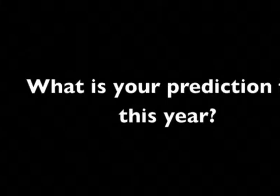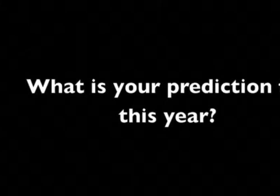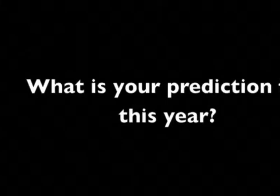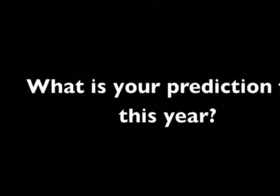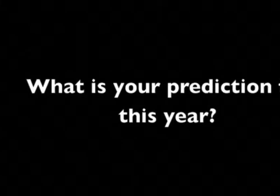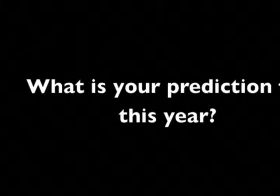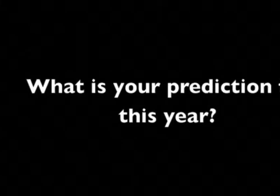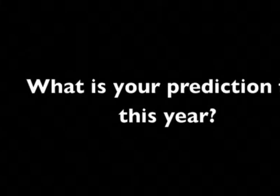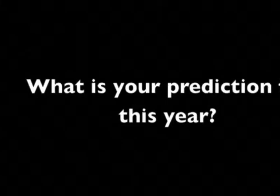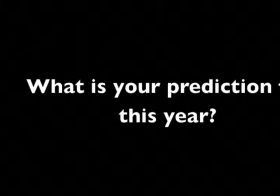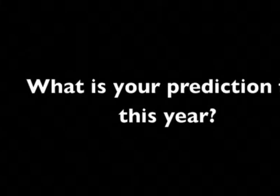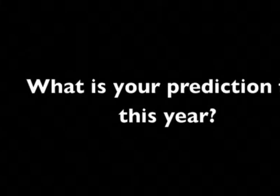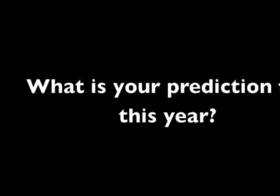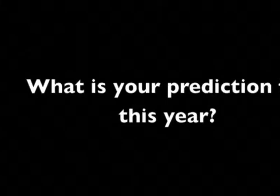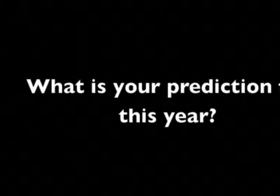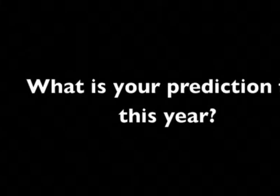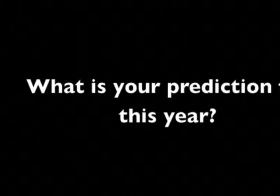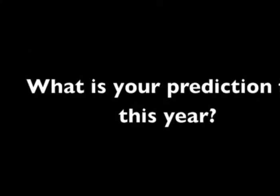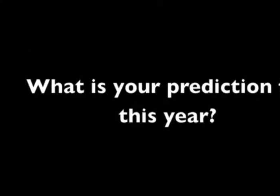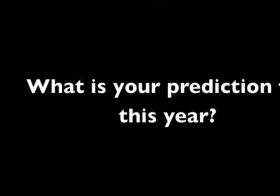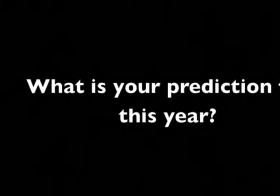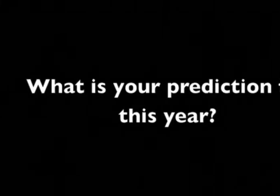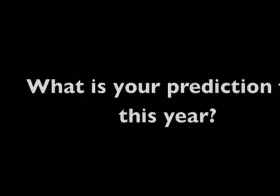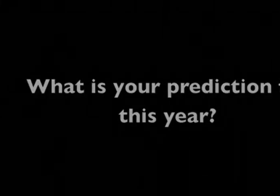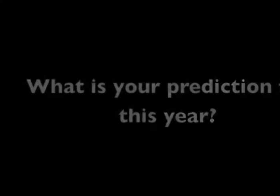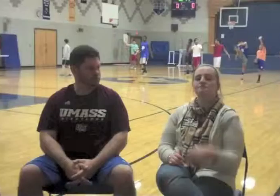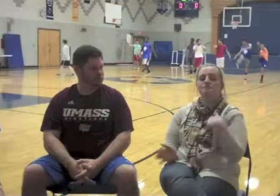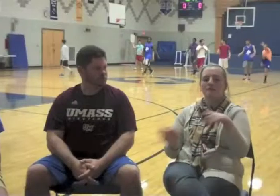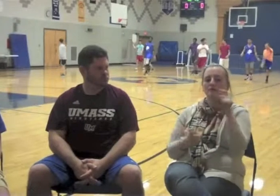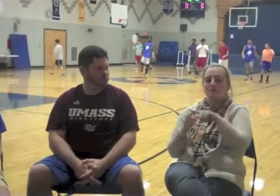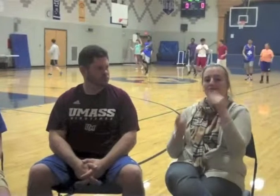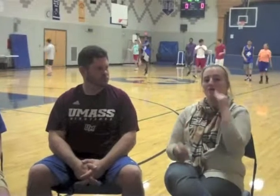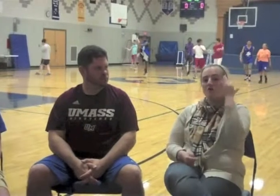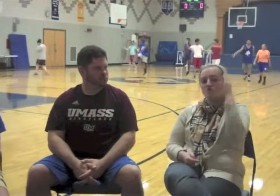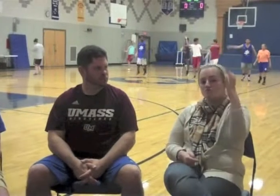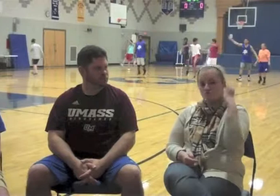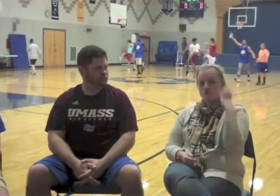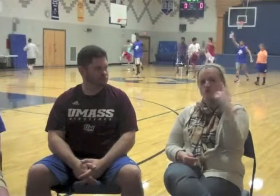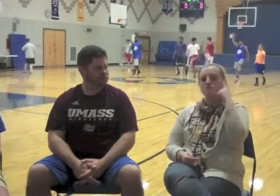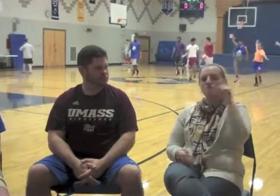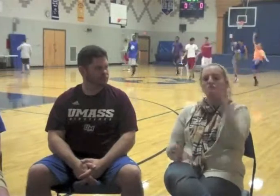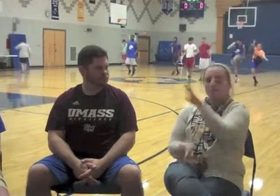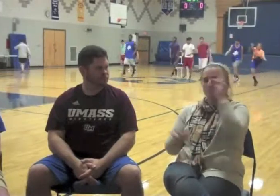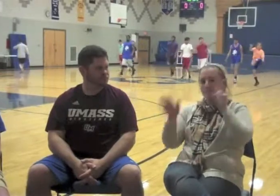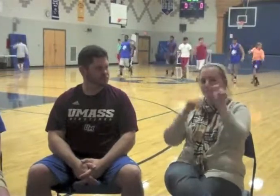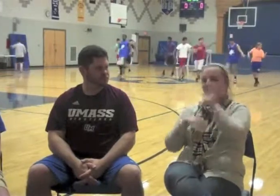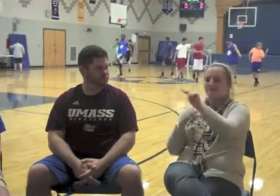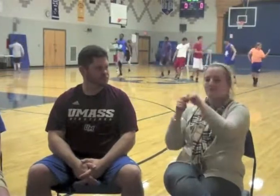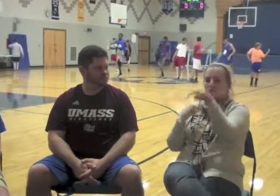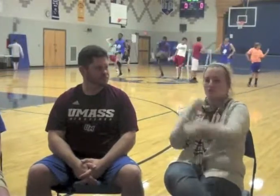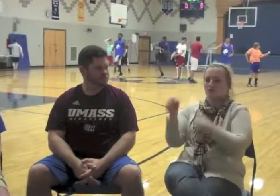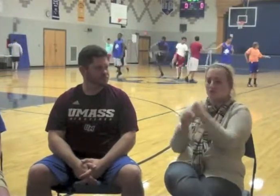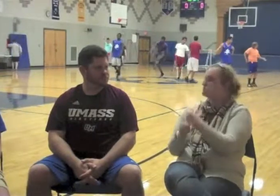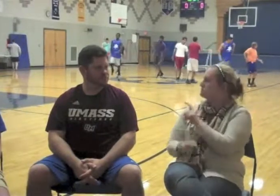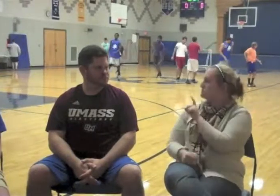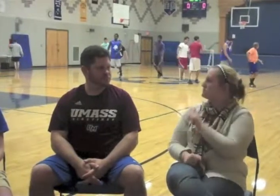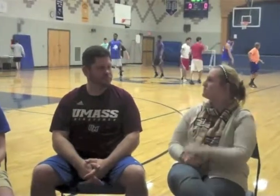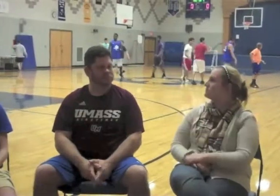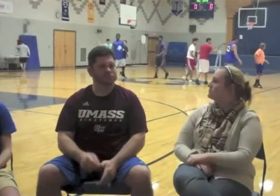So what's your prediction for this year ahead, David? The prediction would be that the Learning Center Lady